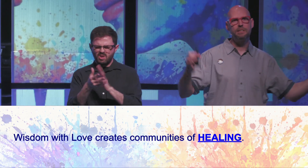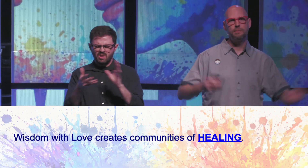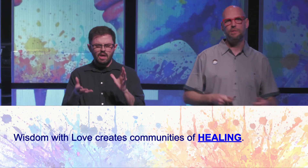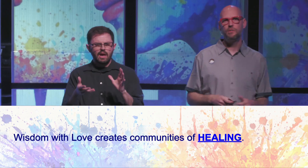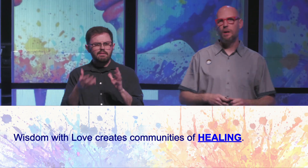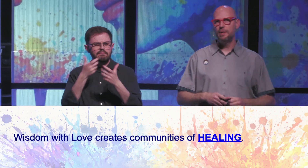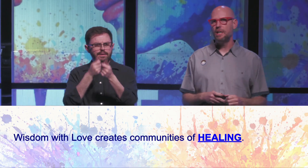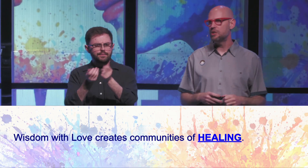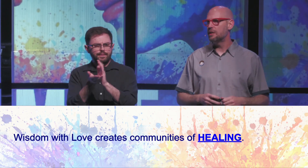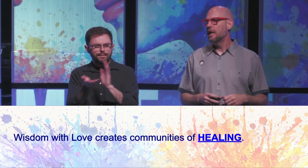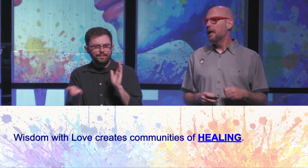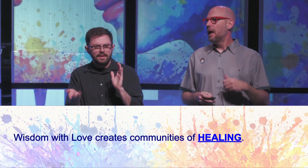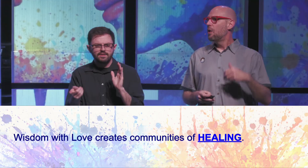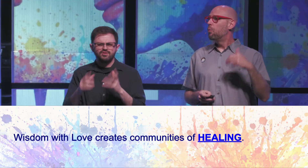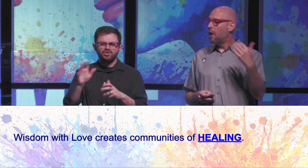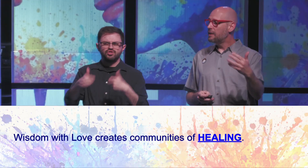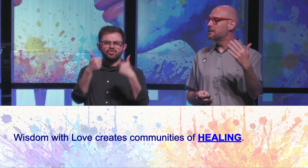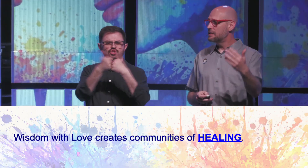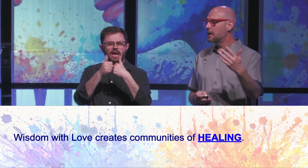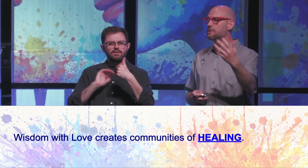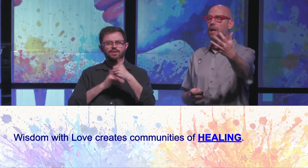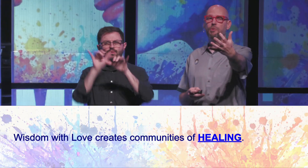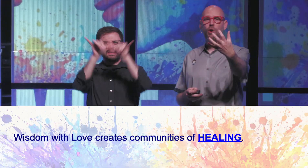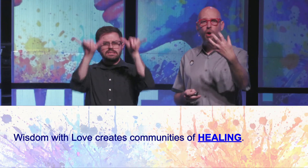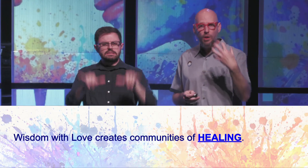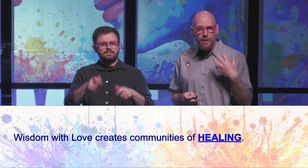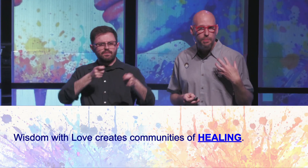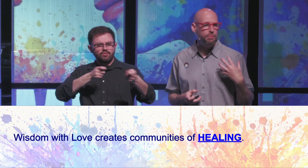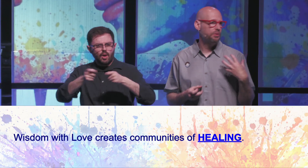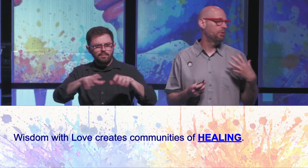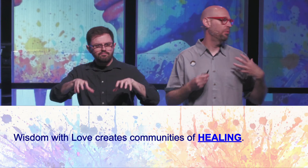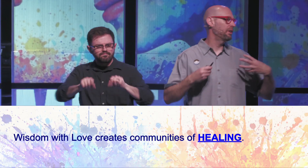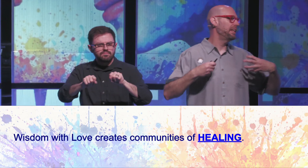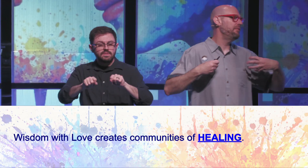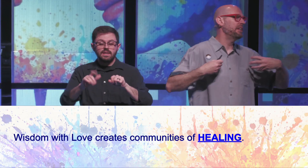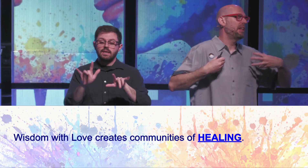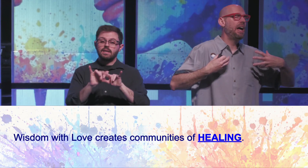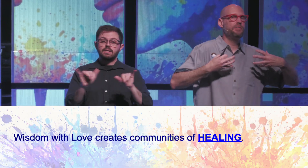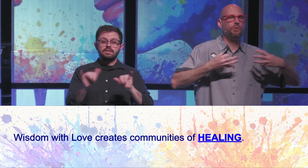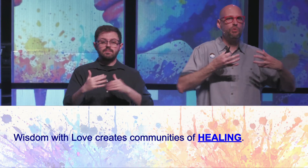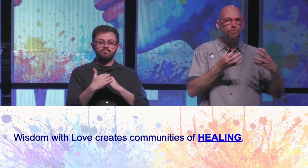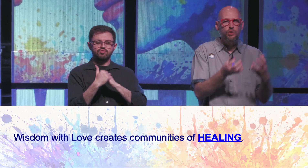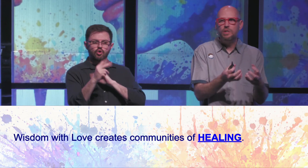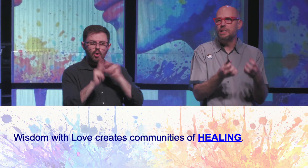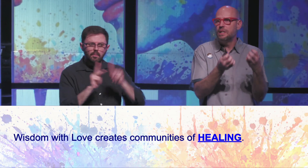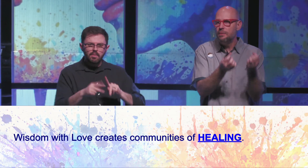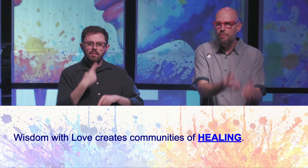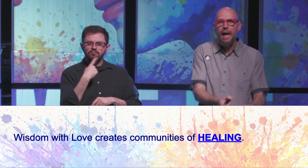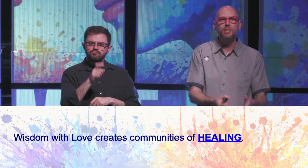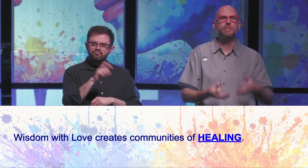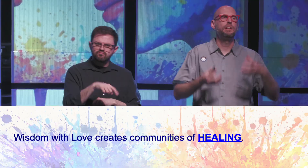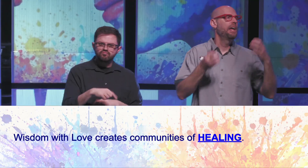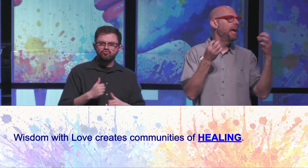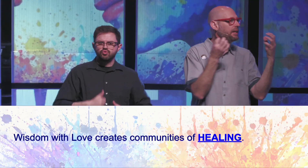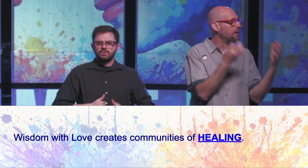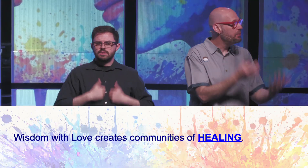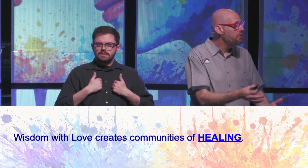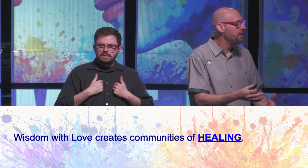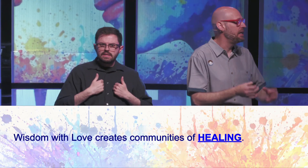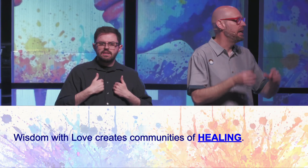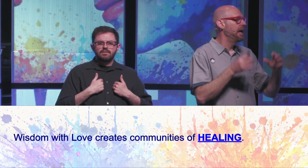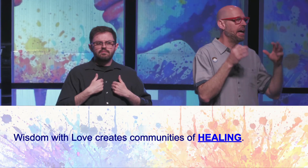big systems of domination while at the same time calling people toward living lives that were rooted in compassion